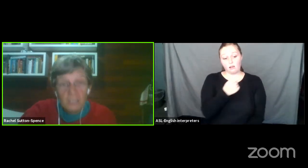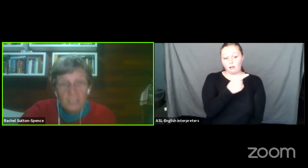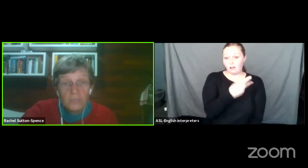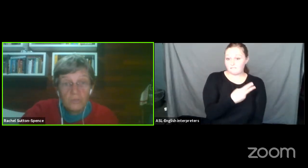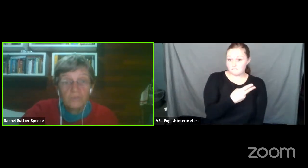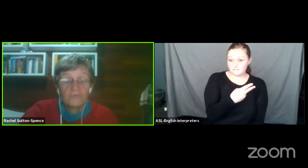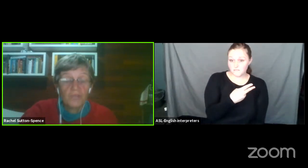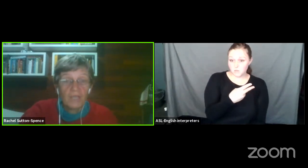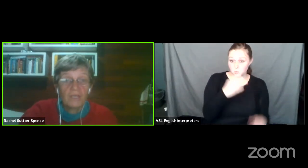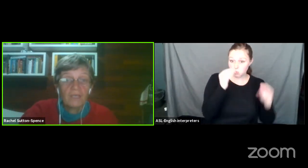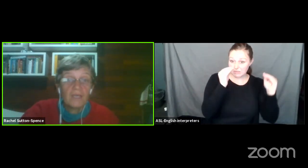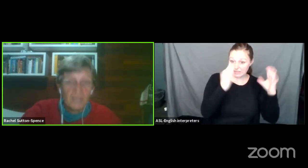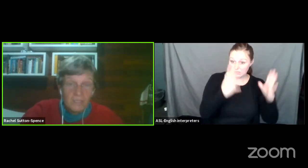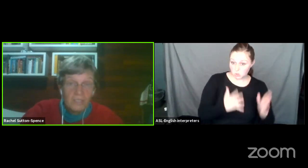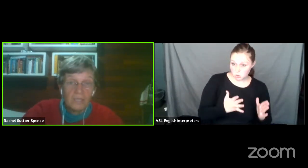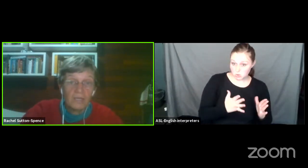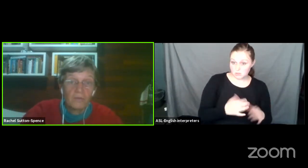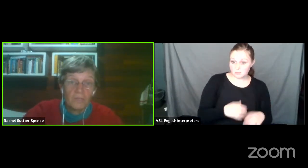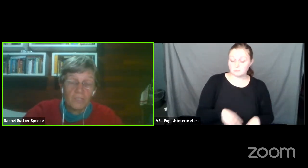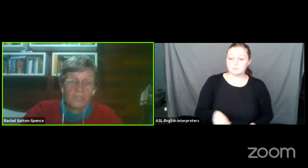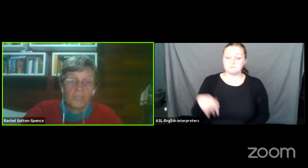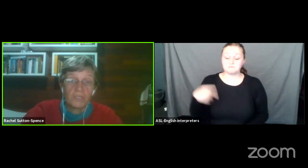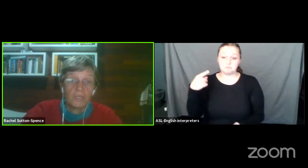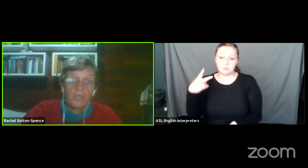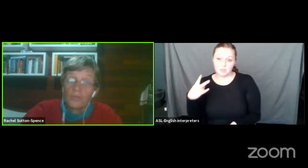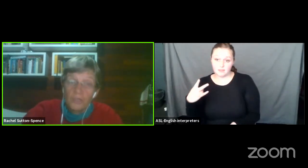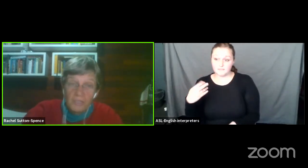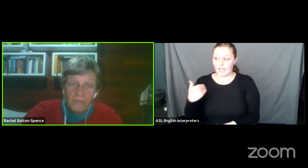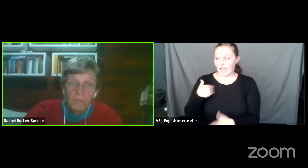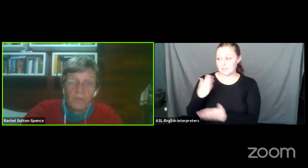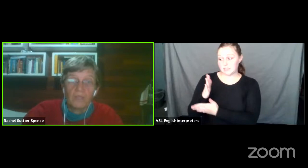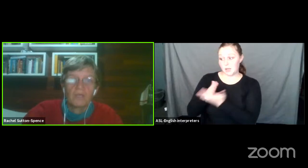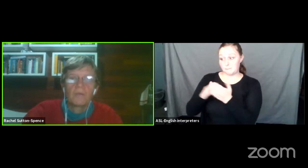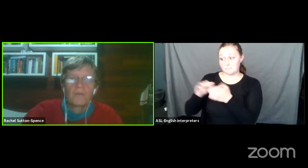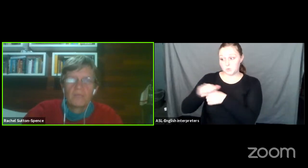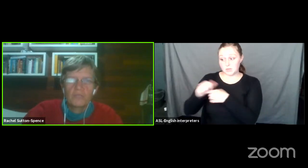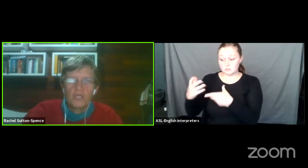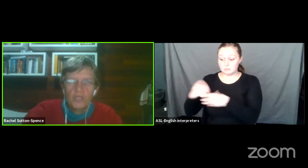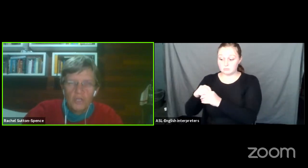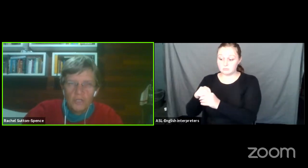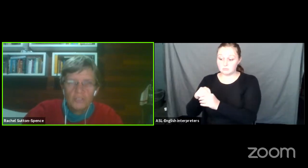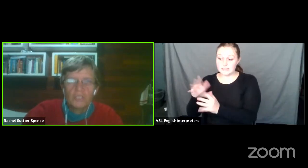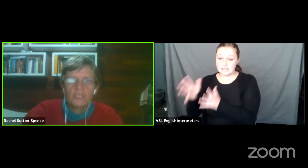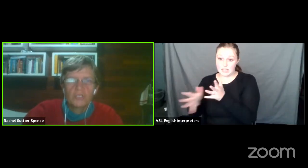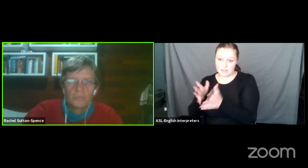had some sort of training in sign language literature. Not everybody, but it was